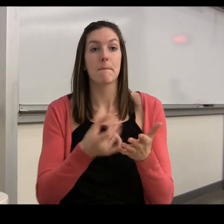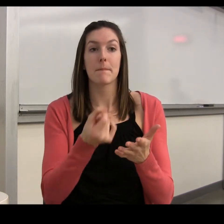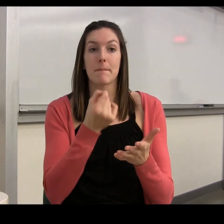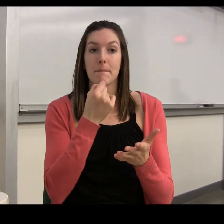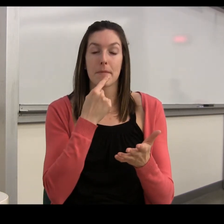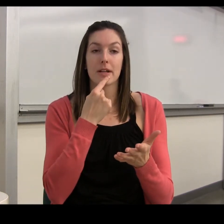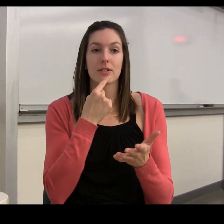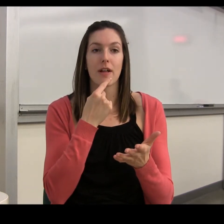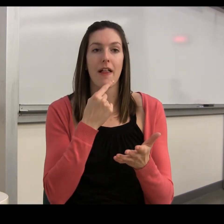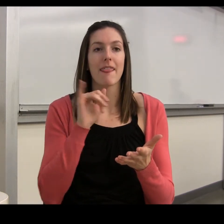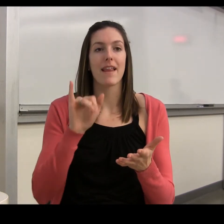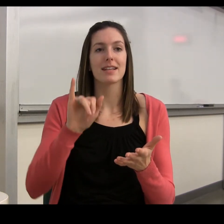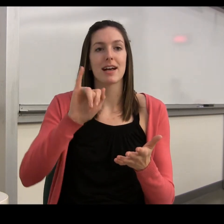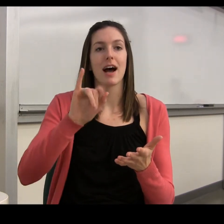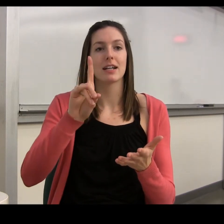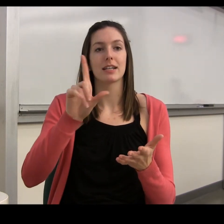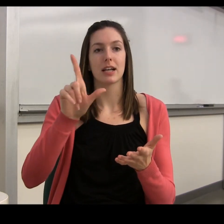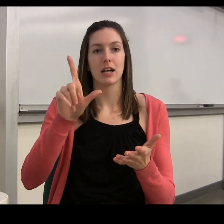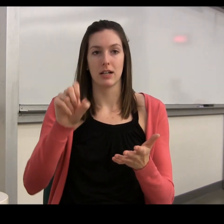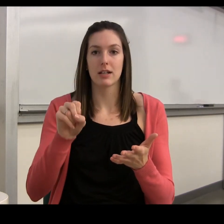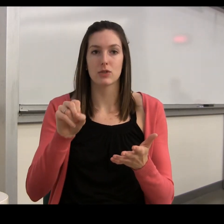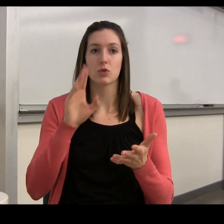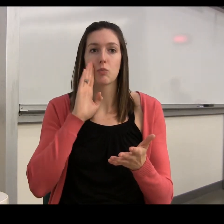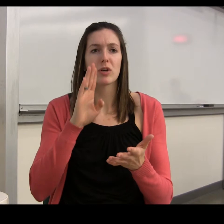IADLS. I think you're going to see those in 2 weeks.